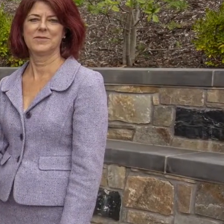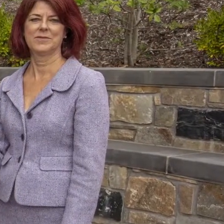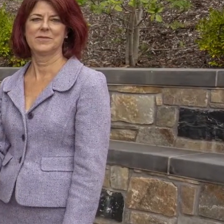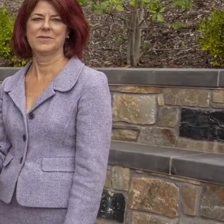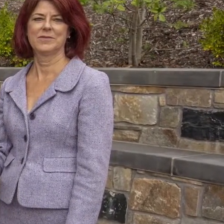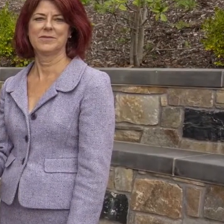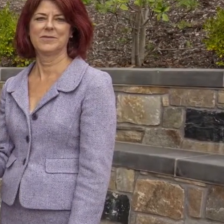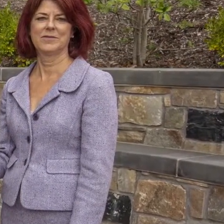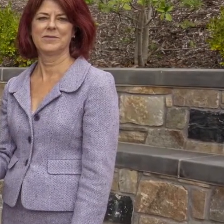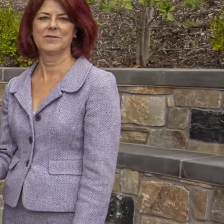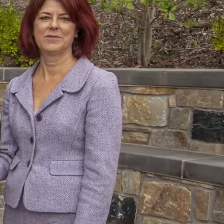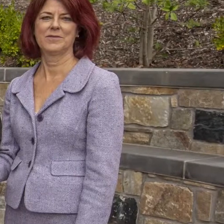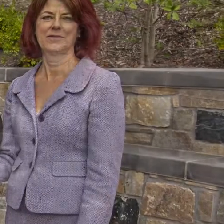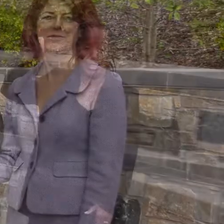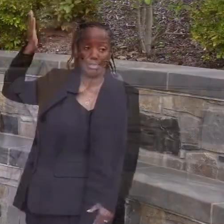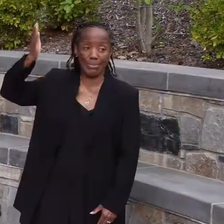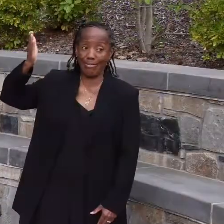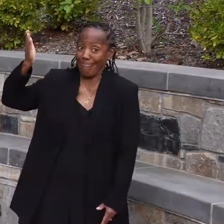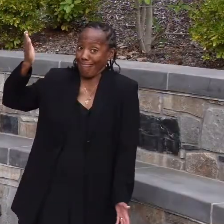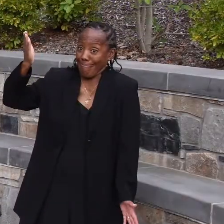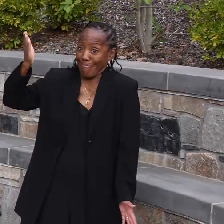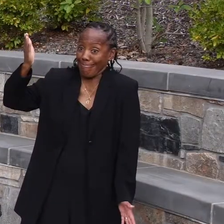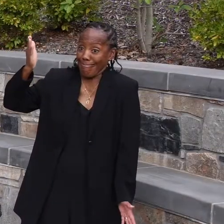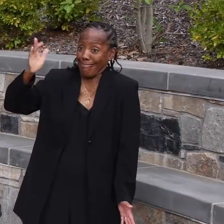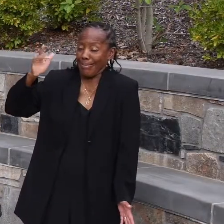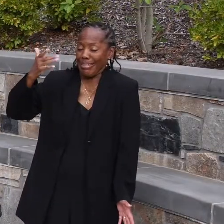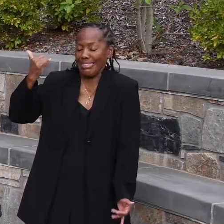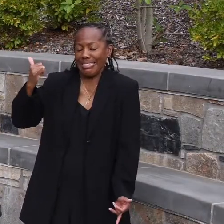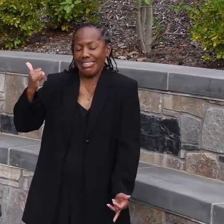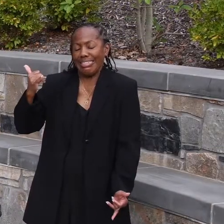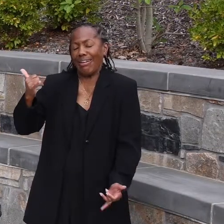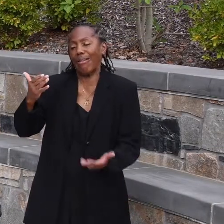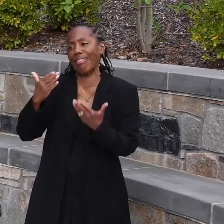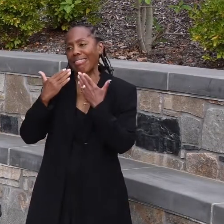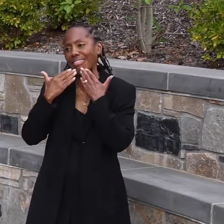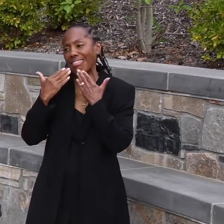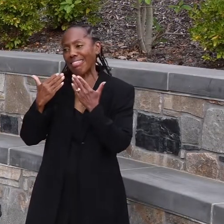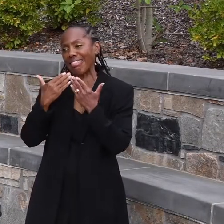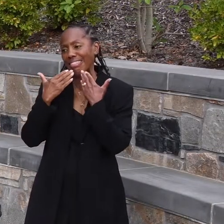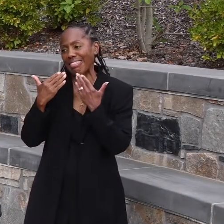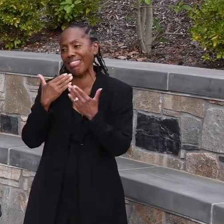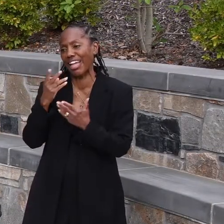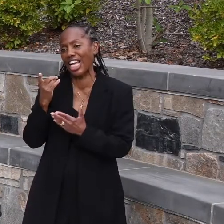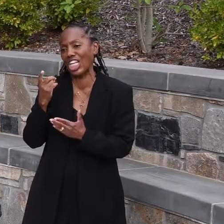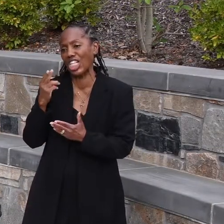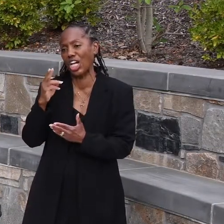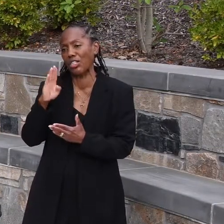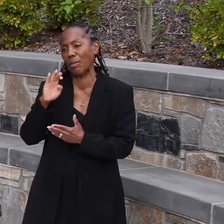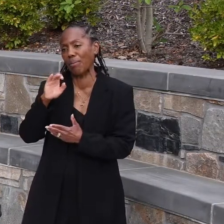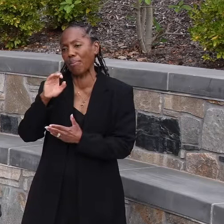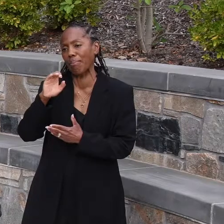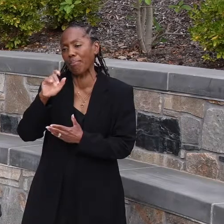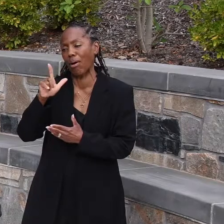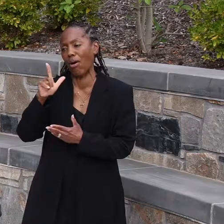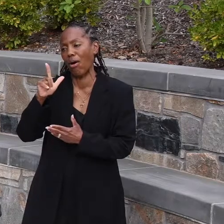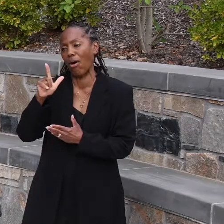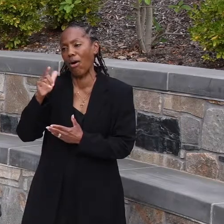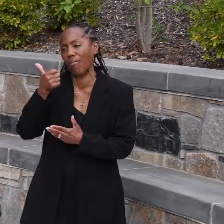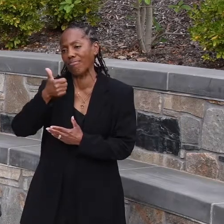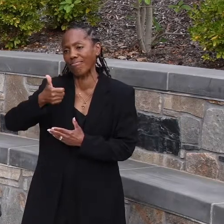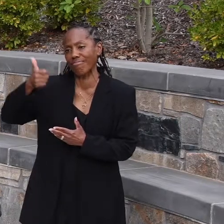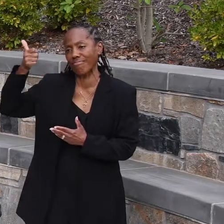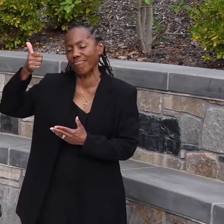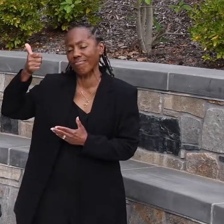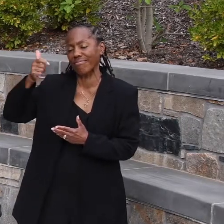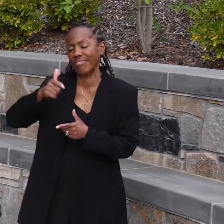We didn't prepare a speech to give, but essentially just want to thank Dr. County Executive Ball,